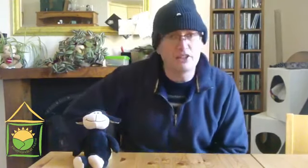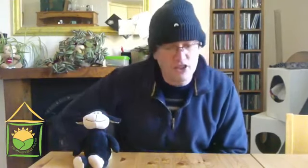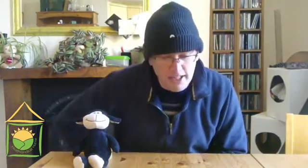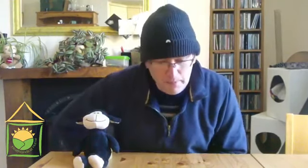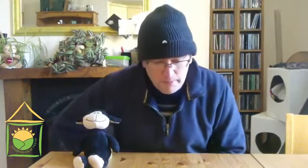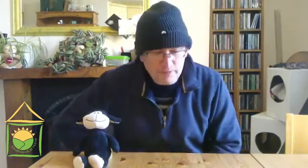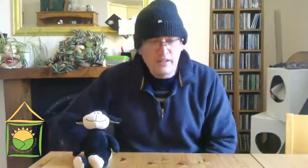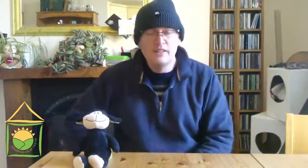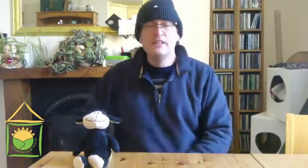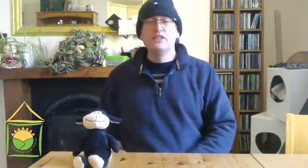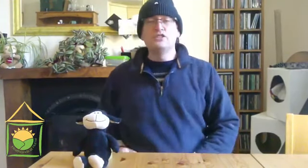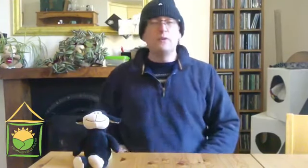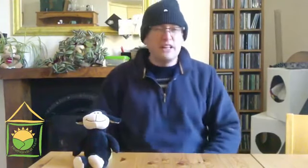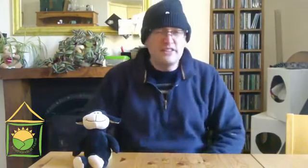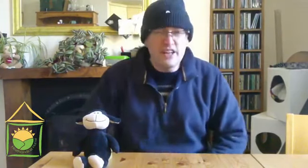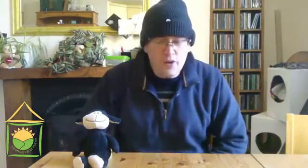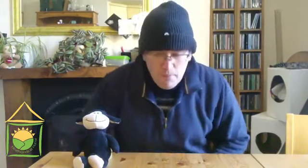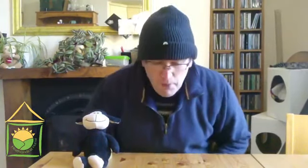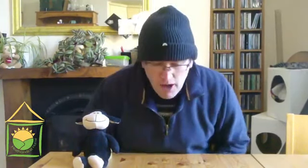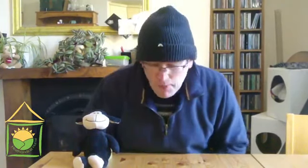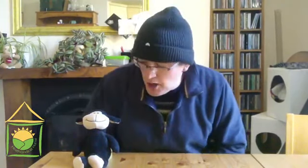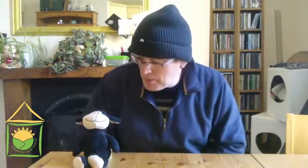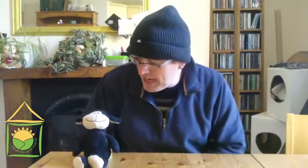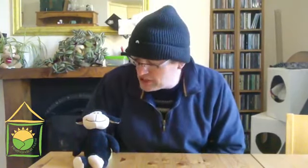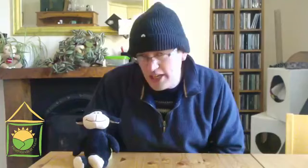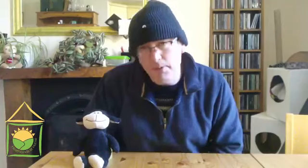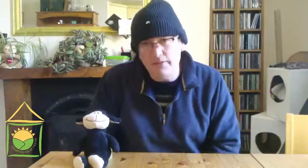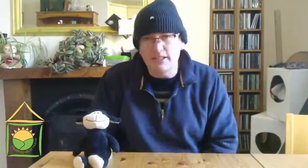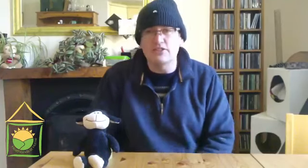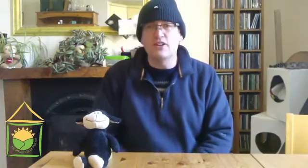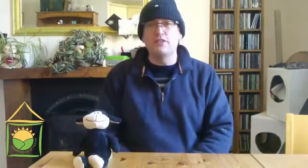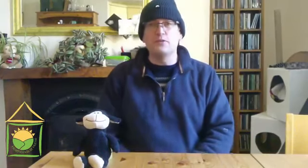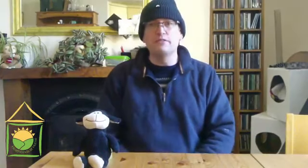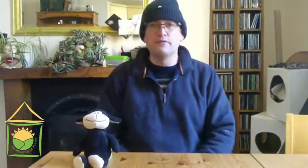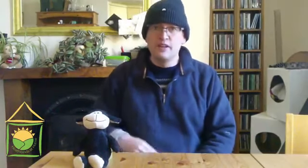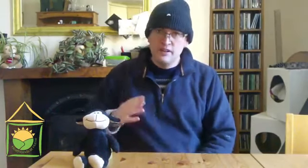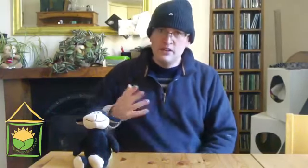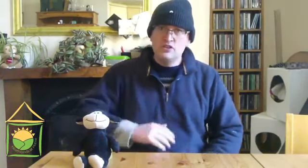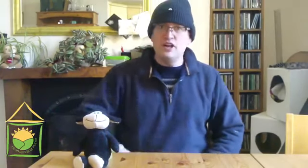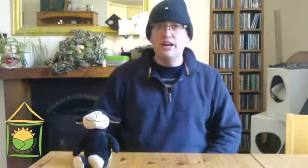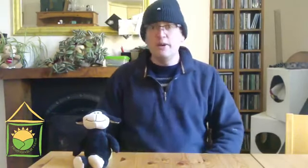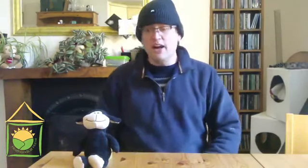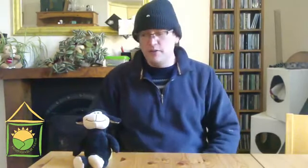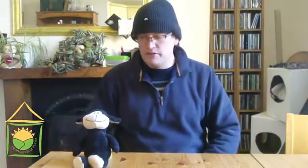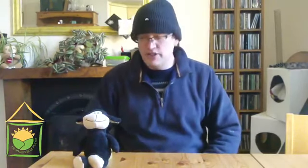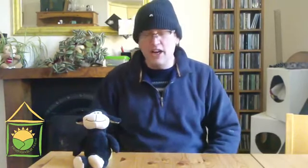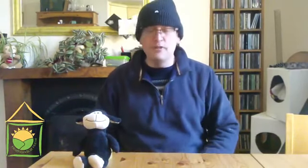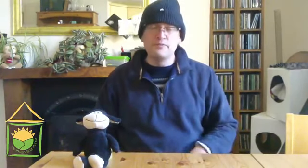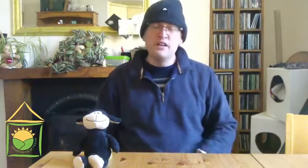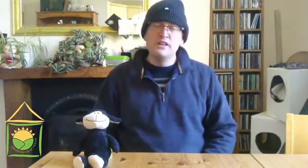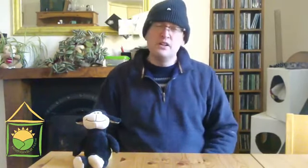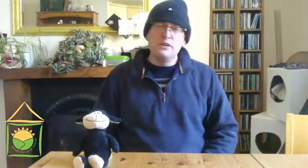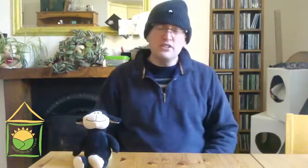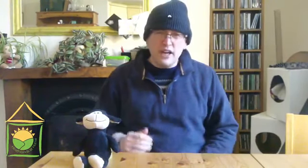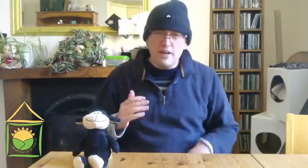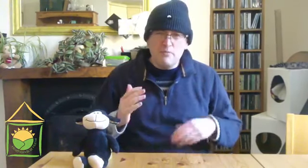sheep. So we're going to do Bar Bar Black Sheep, I think, to start off with. So here we go. So we're going to say, so